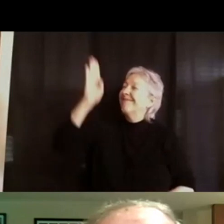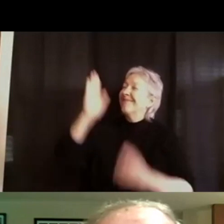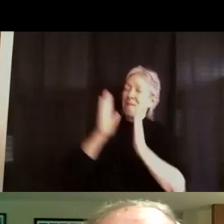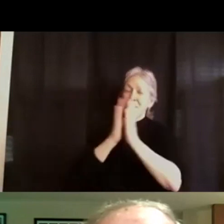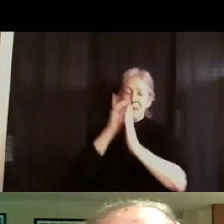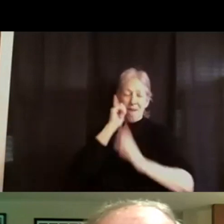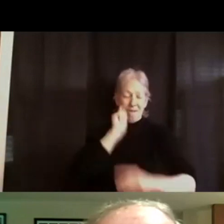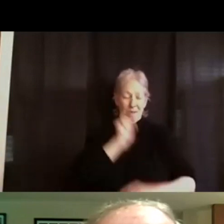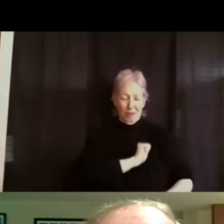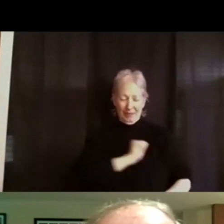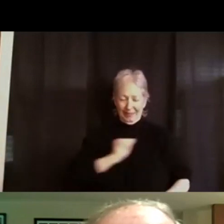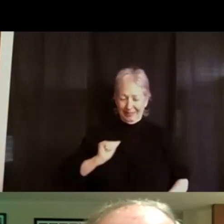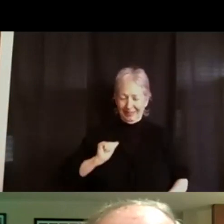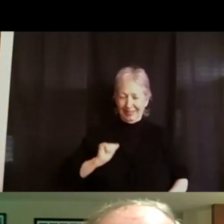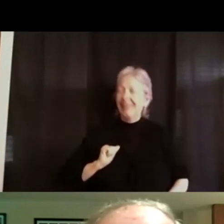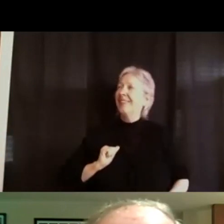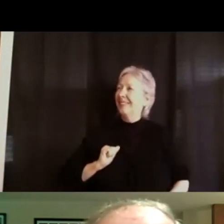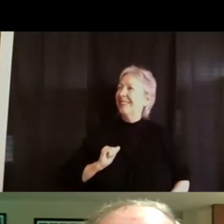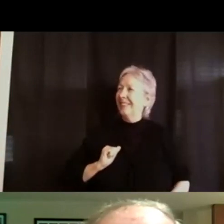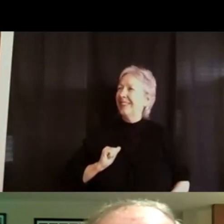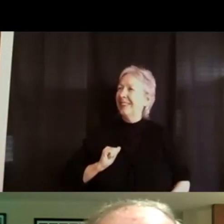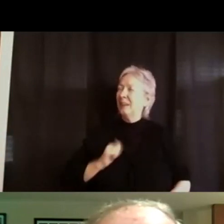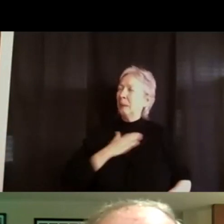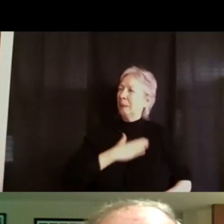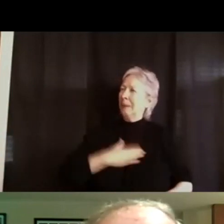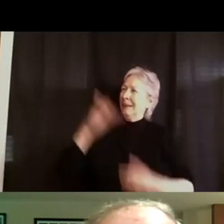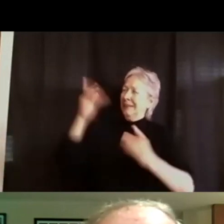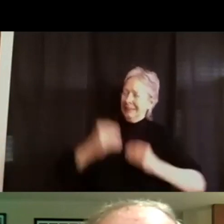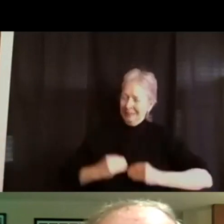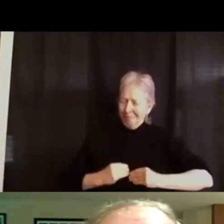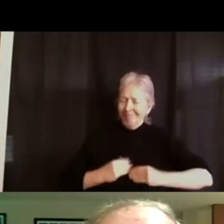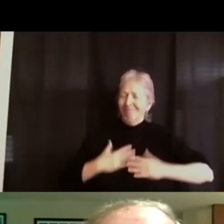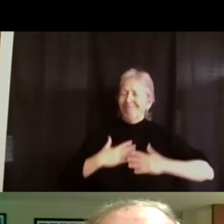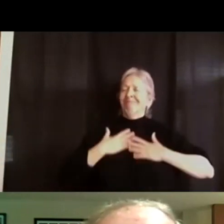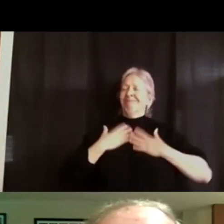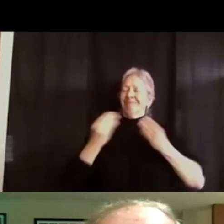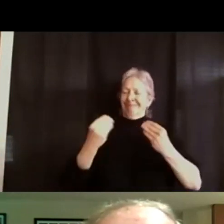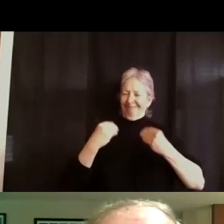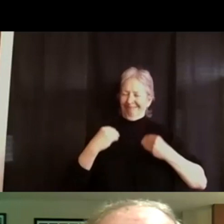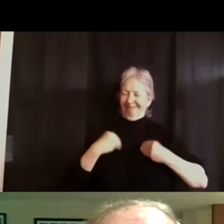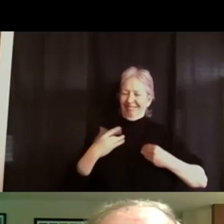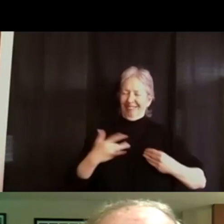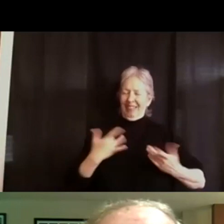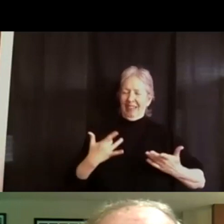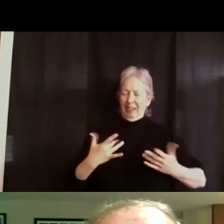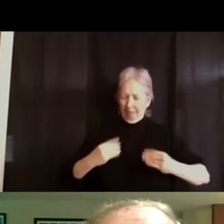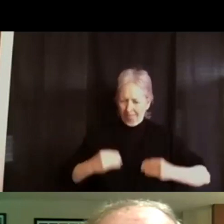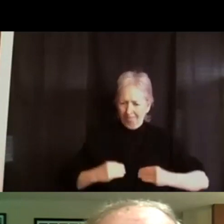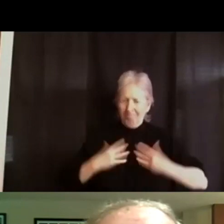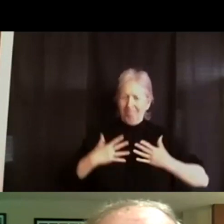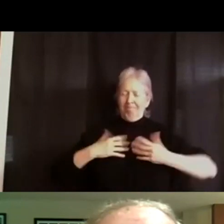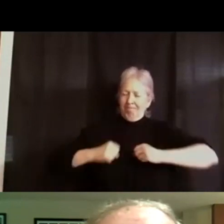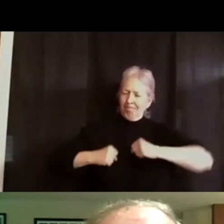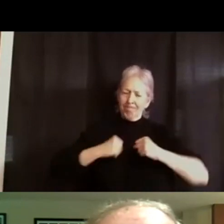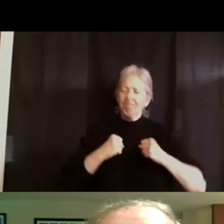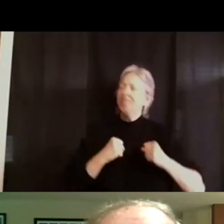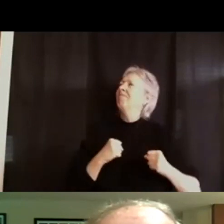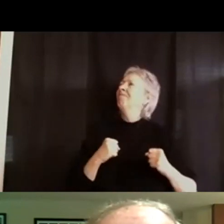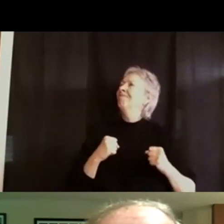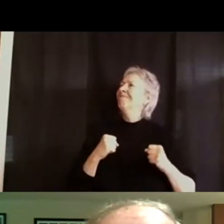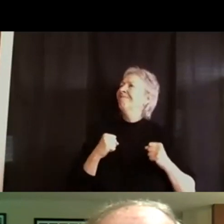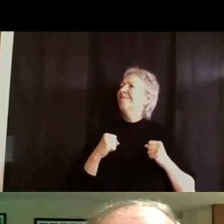Renew our spirits by the power of the risen Christ. sustained by the promise of healing